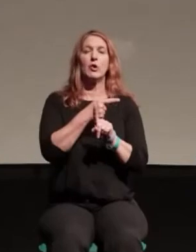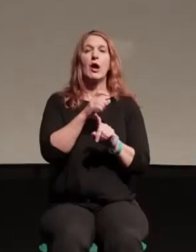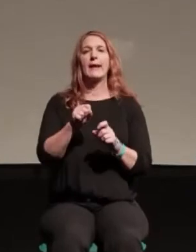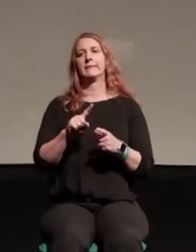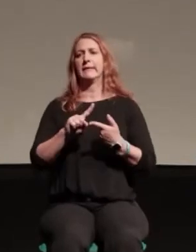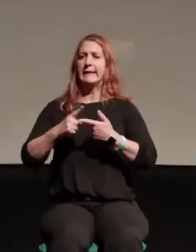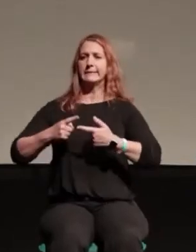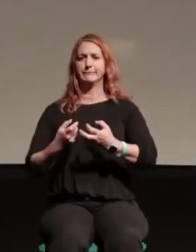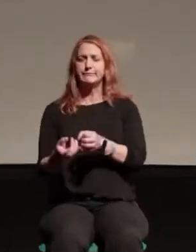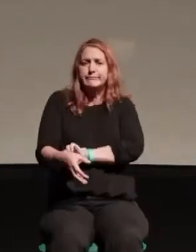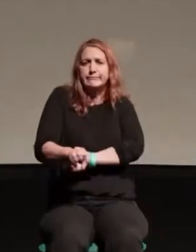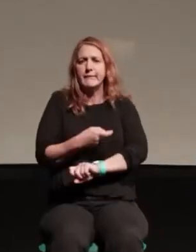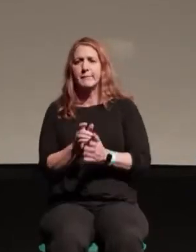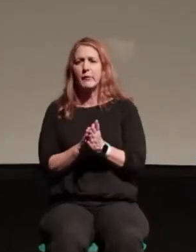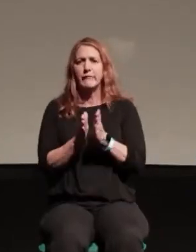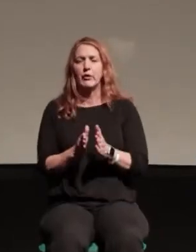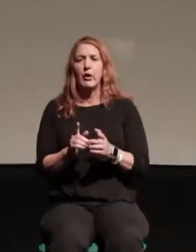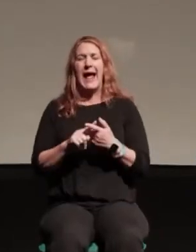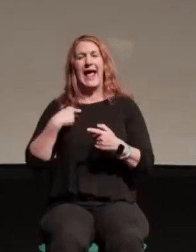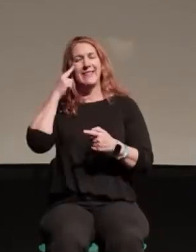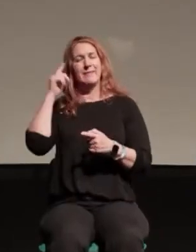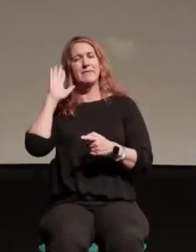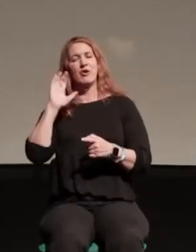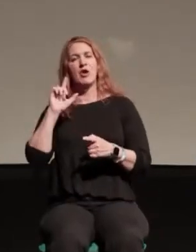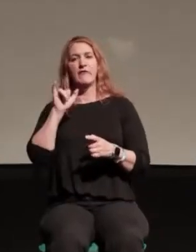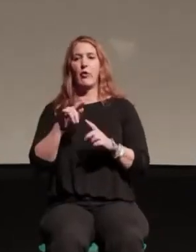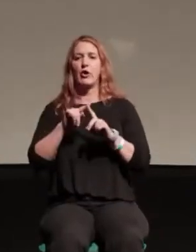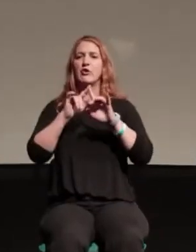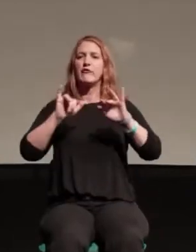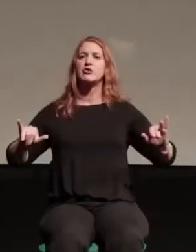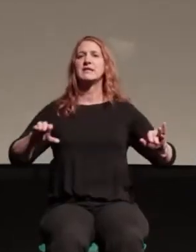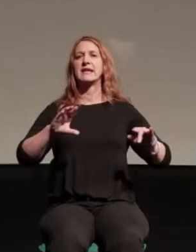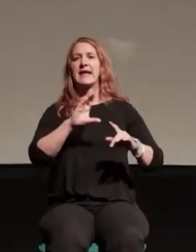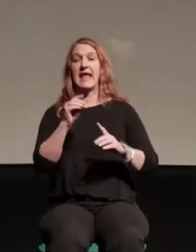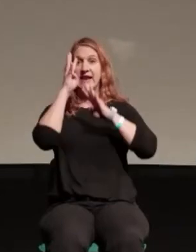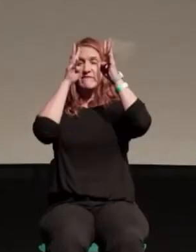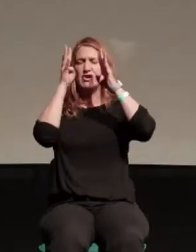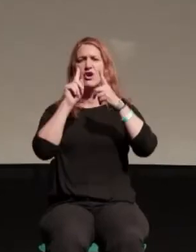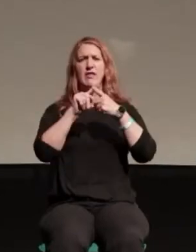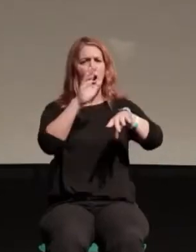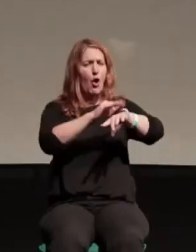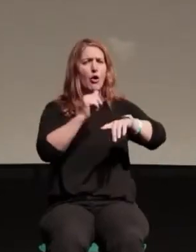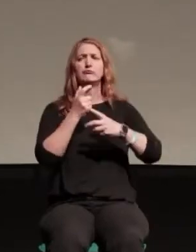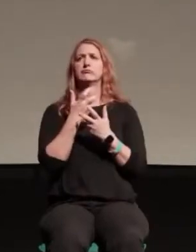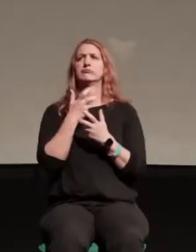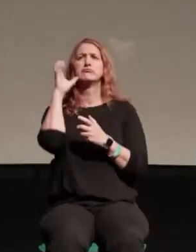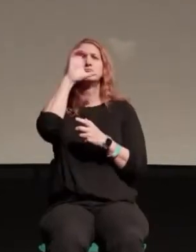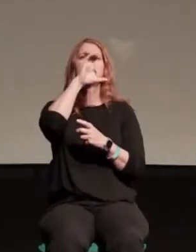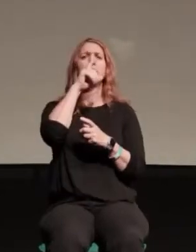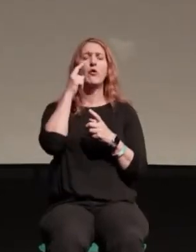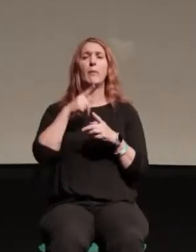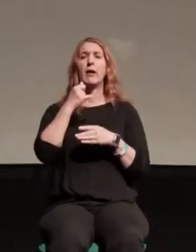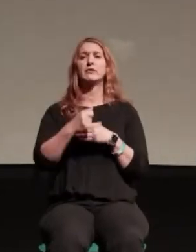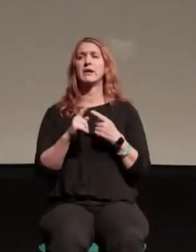there was a fund for diversity and innovation, and they did a call out for projects that were, you know, going